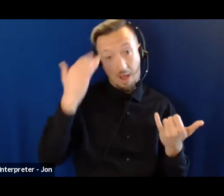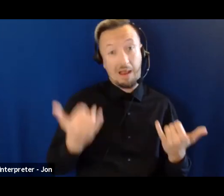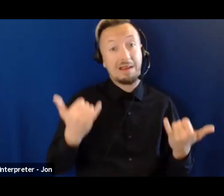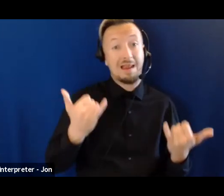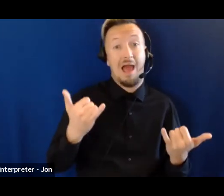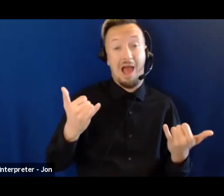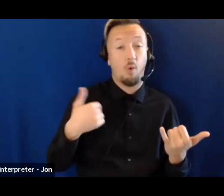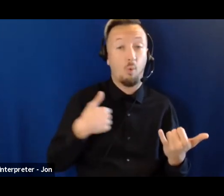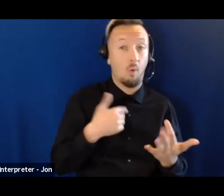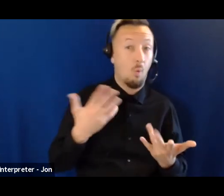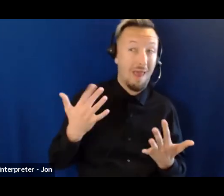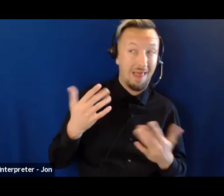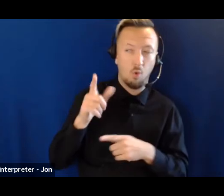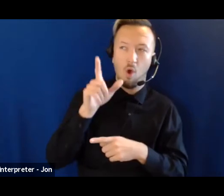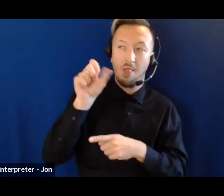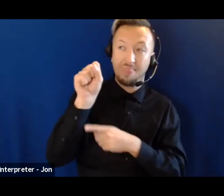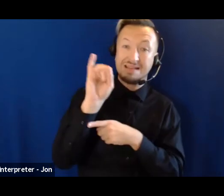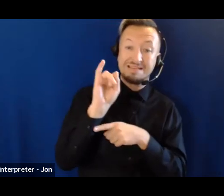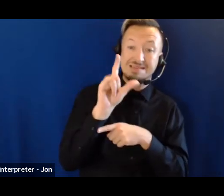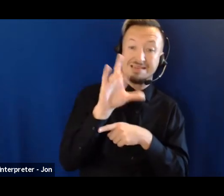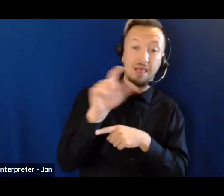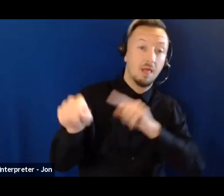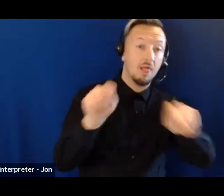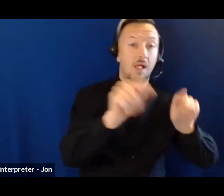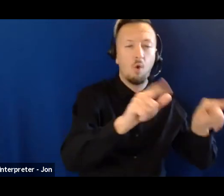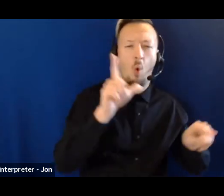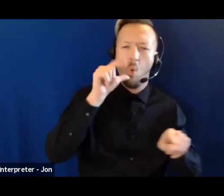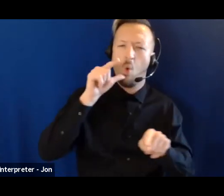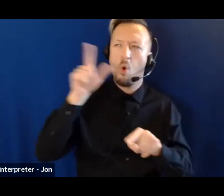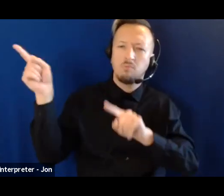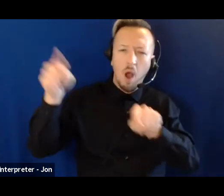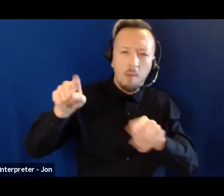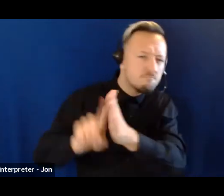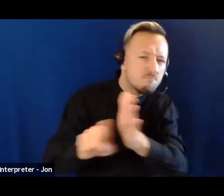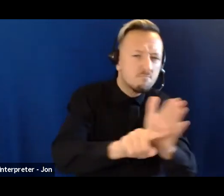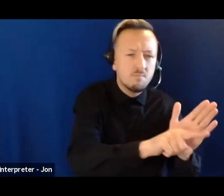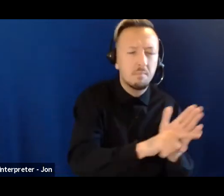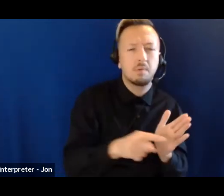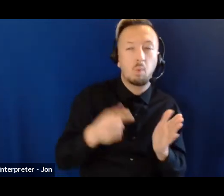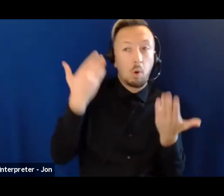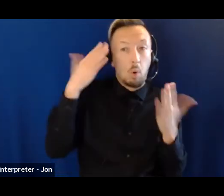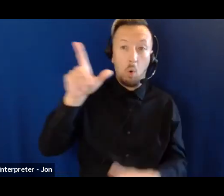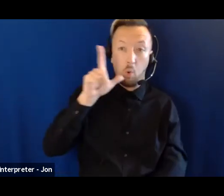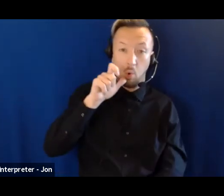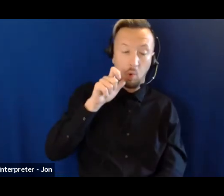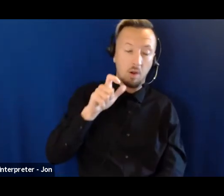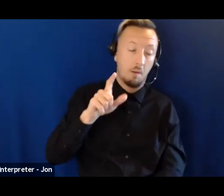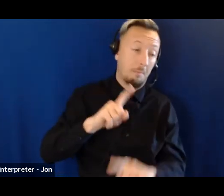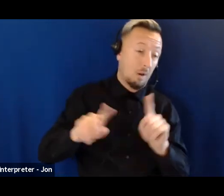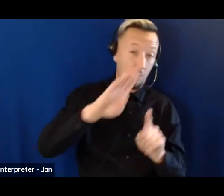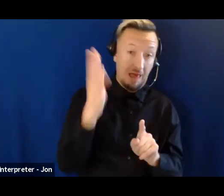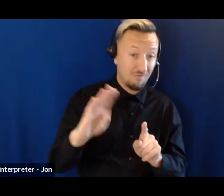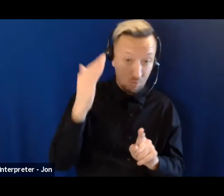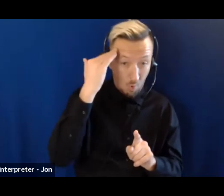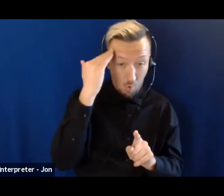SILCs and make sure they're doing everything right. And, you know, it seems like it's far away, but I mean, you never know. So it's important